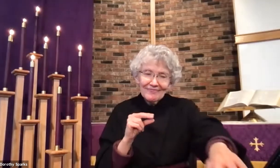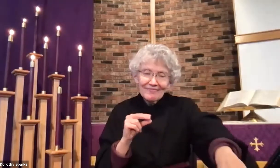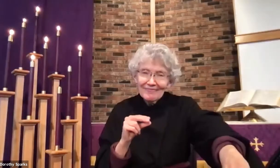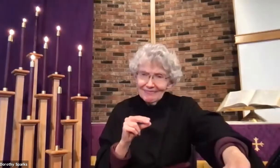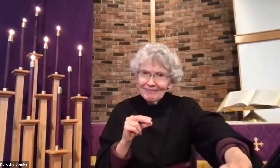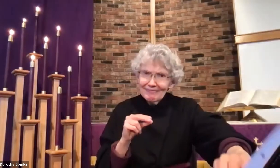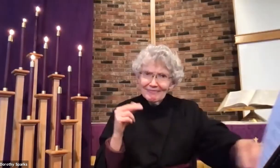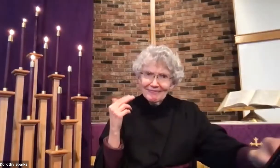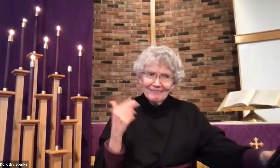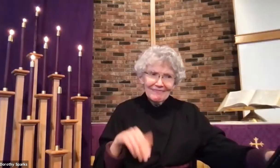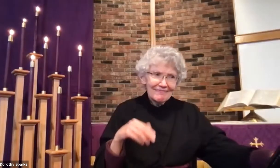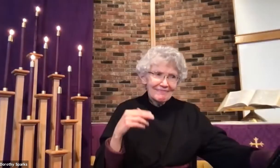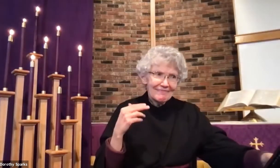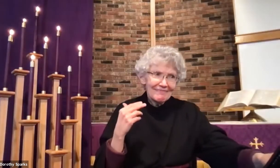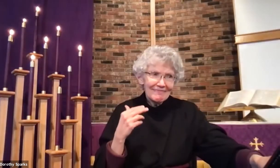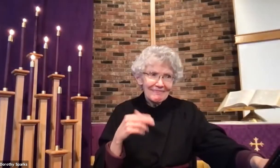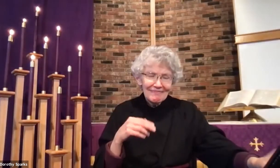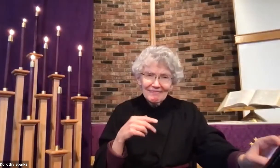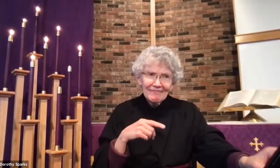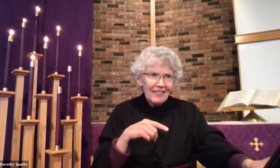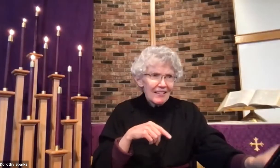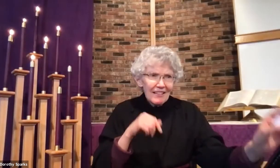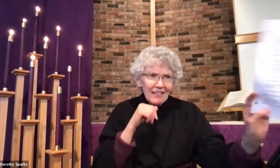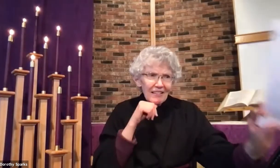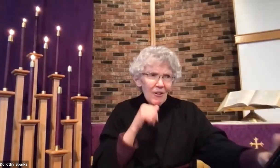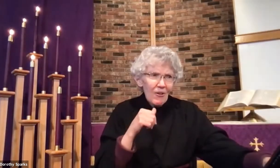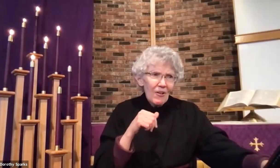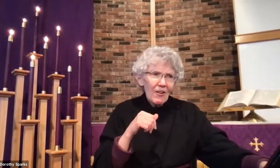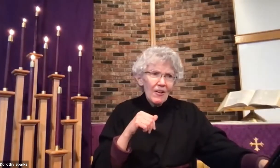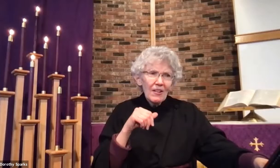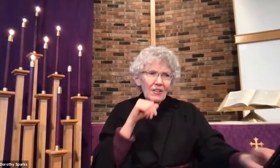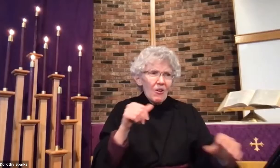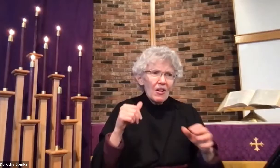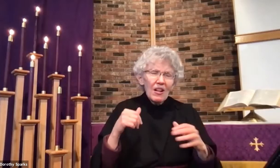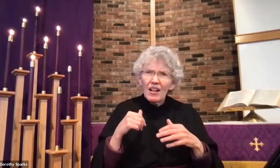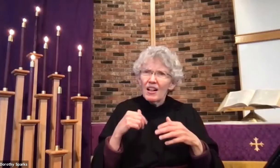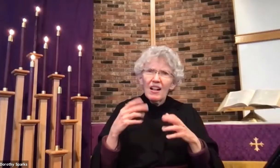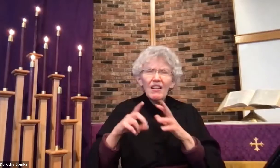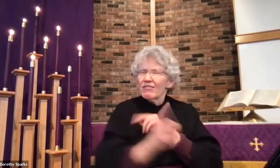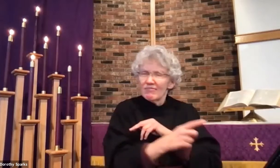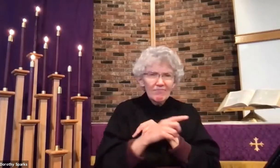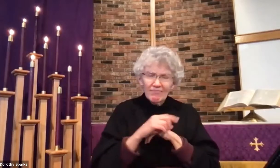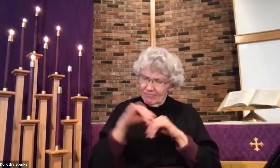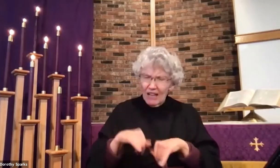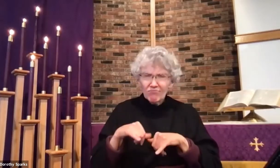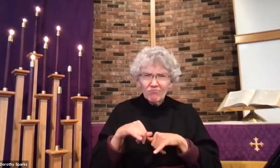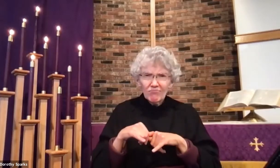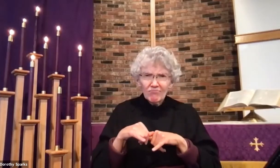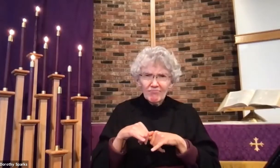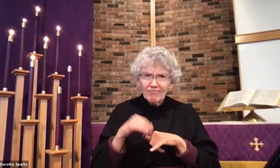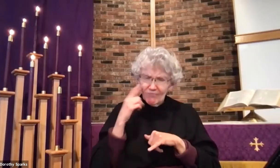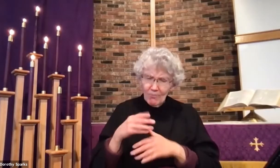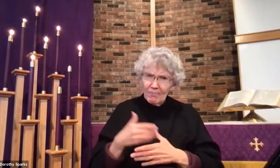this hen who had blacked out, and she came to and got back up on the nest and began